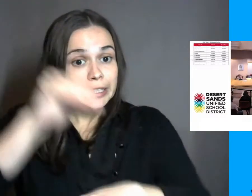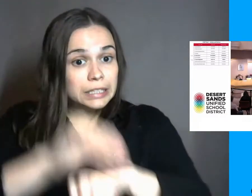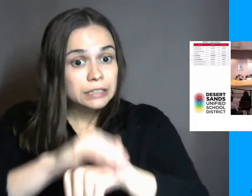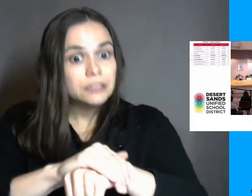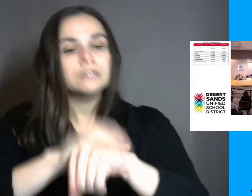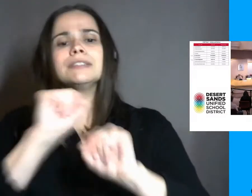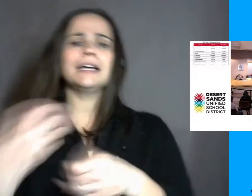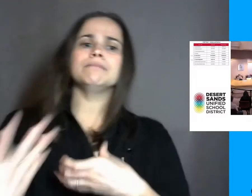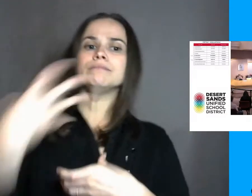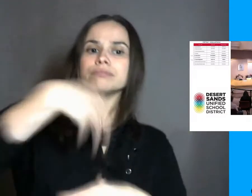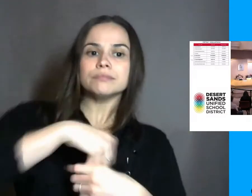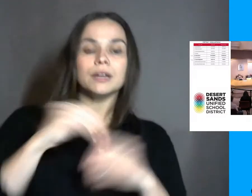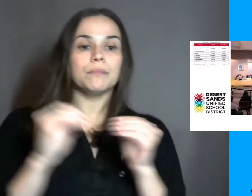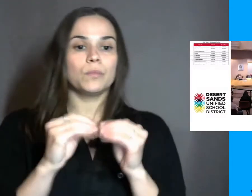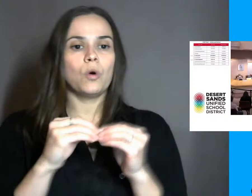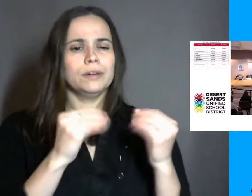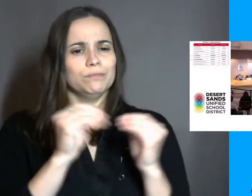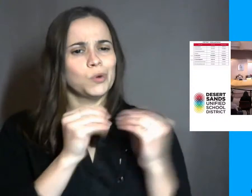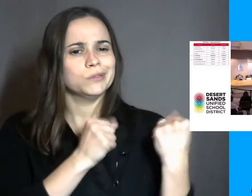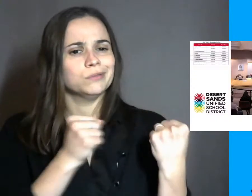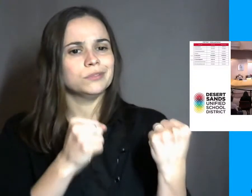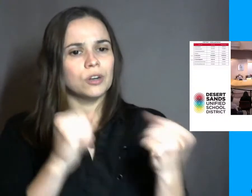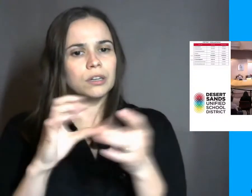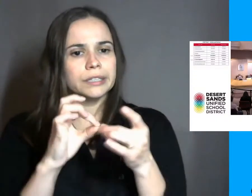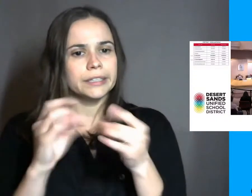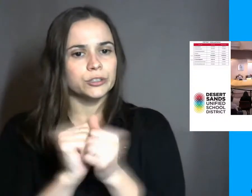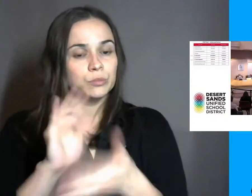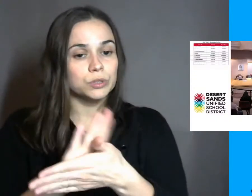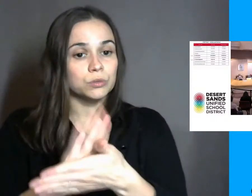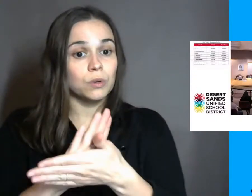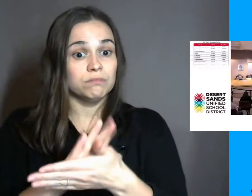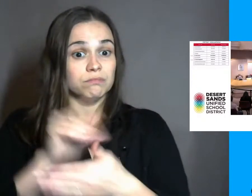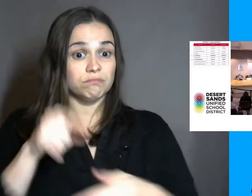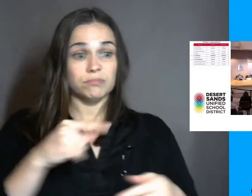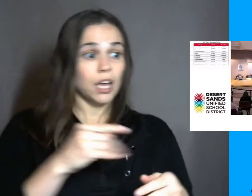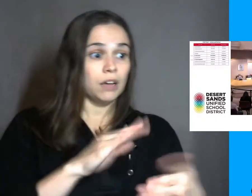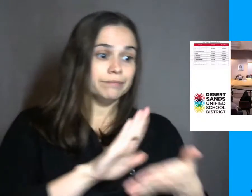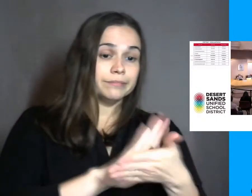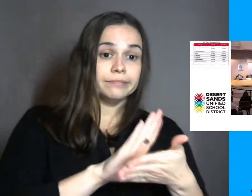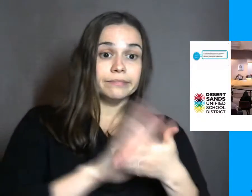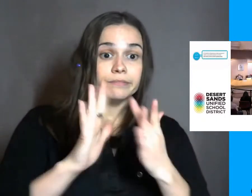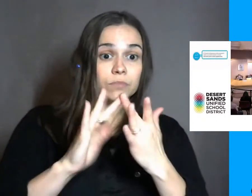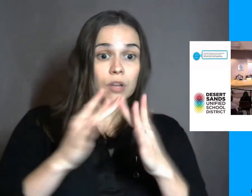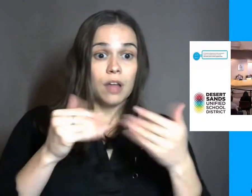parent-school collaboration. These academies or trainings are ongoing throughout the year.